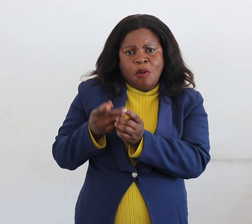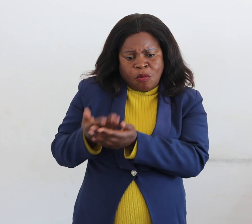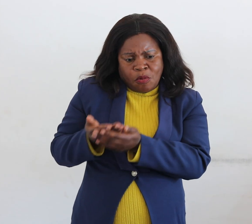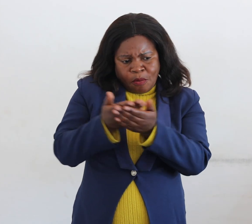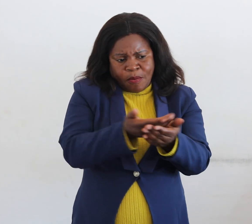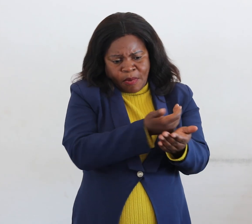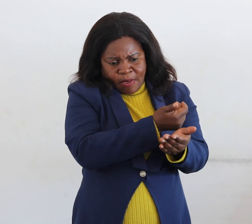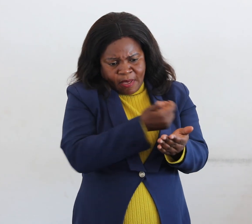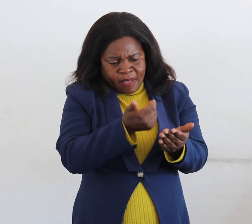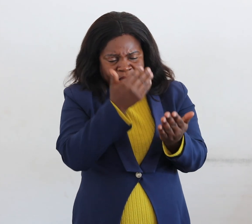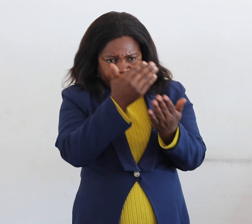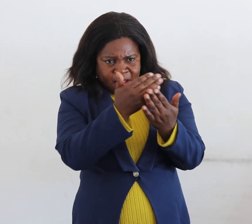it sets.